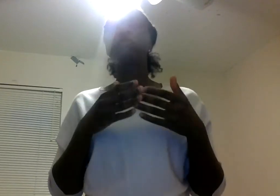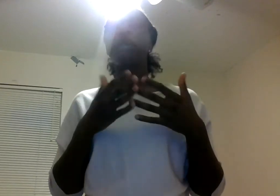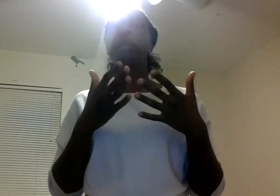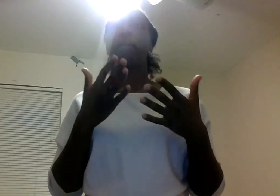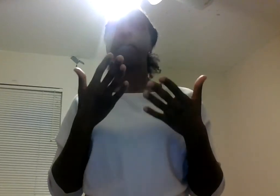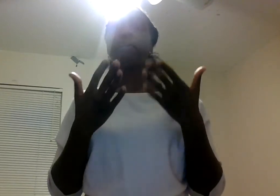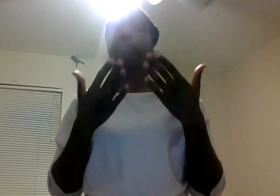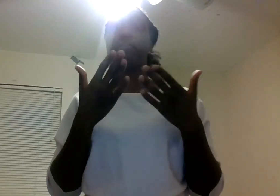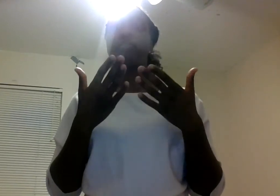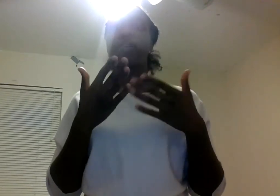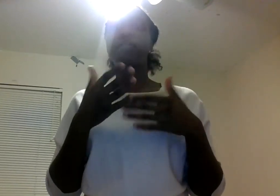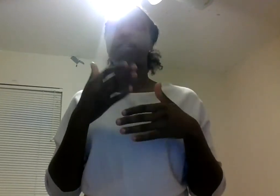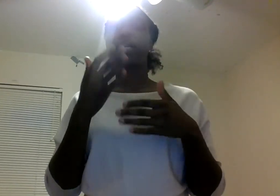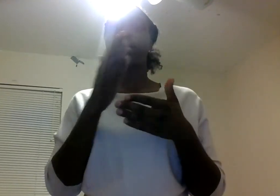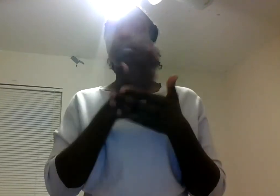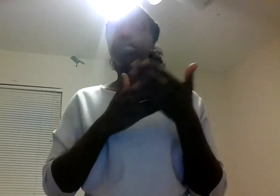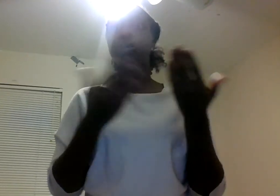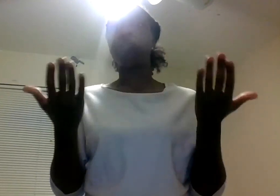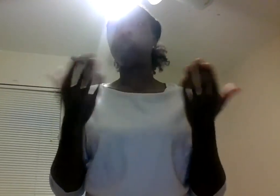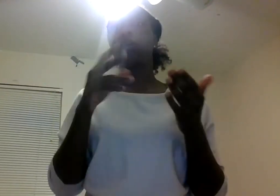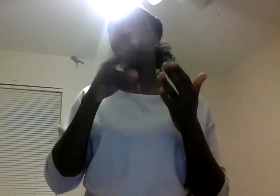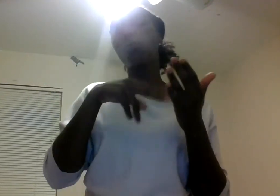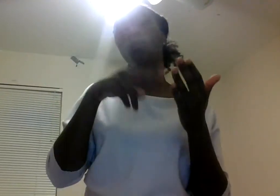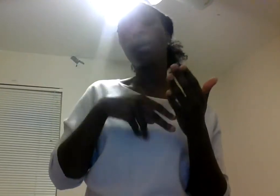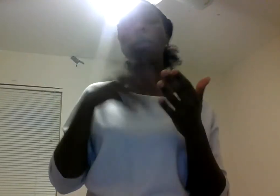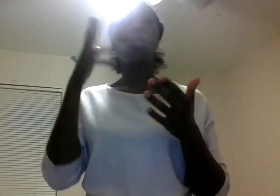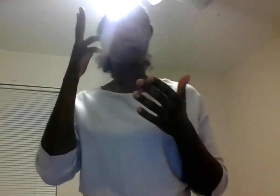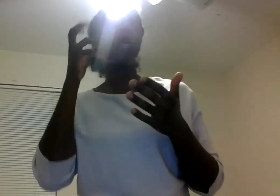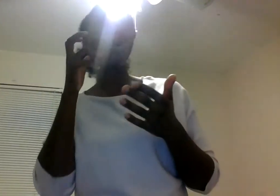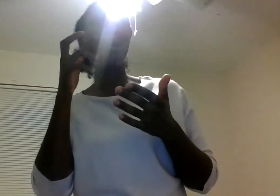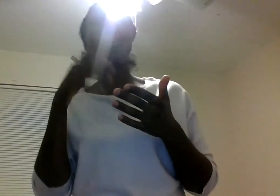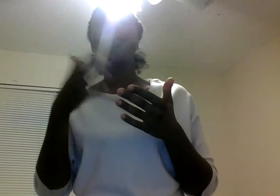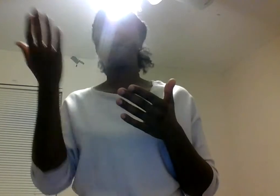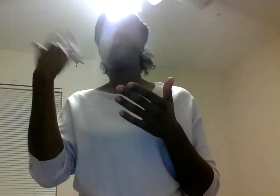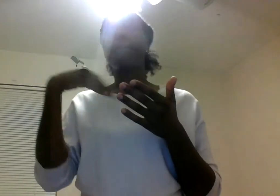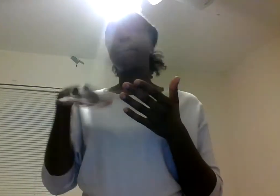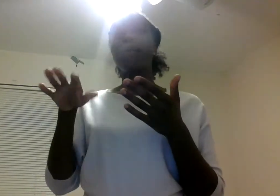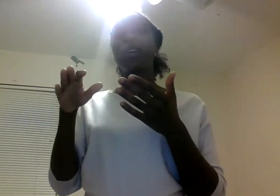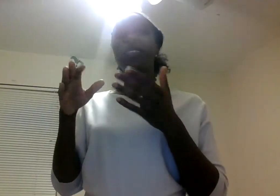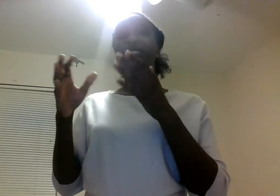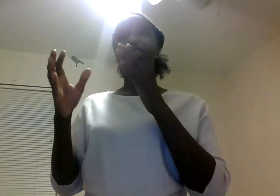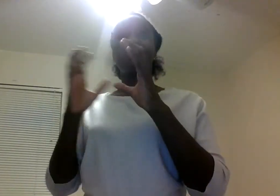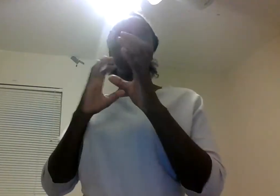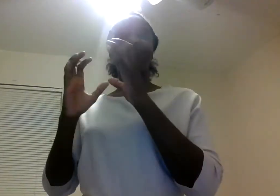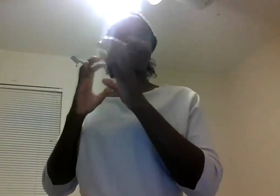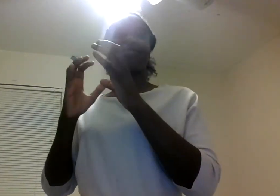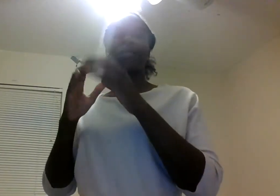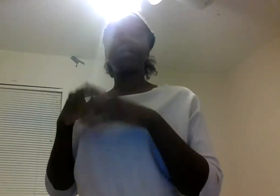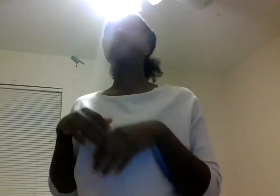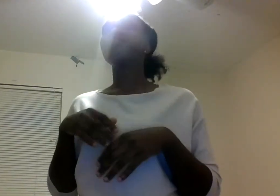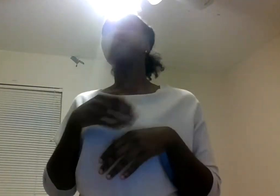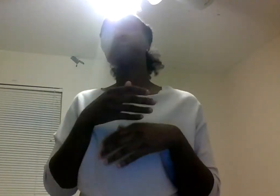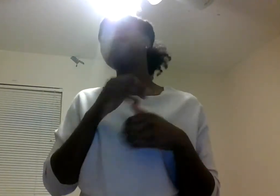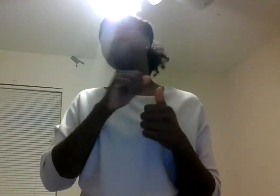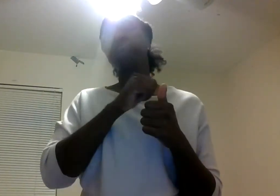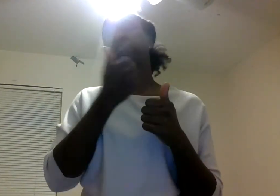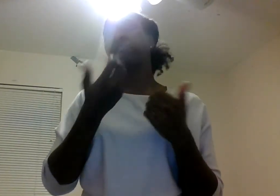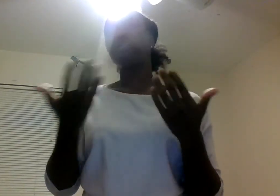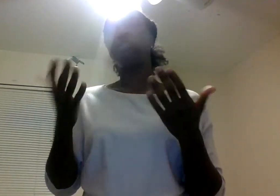you heard about. It can be a conversation you had. So use these stories to begin your presentation,